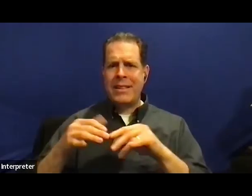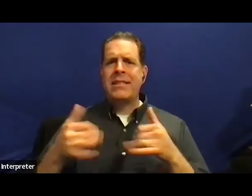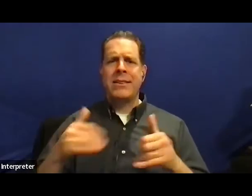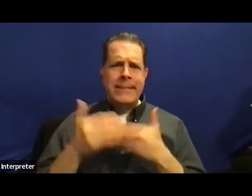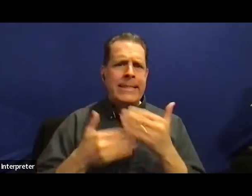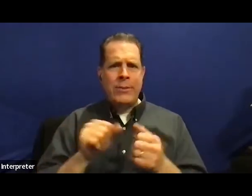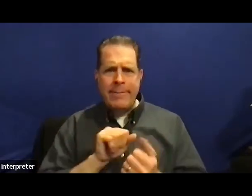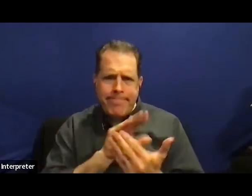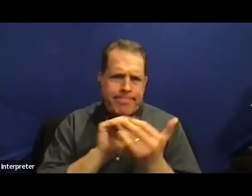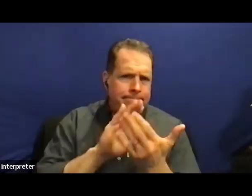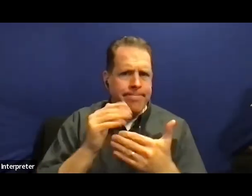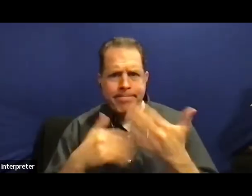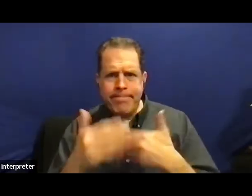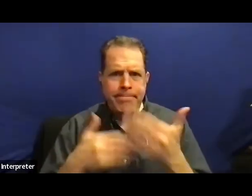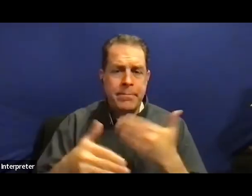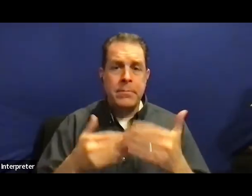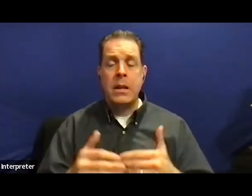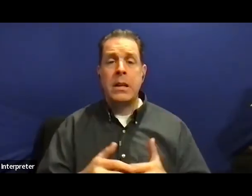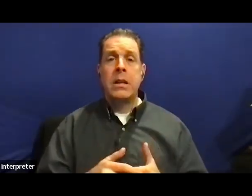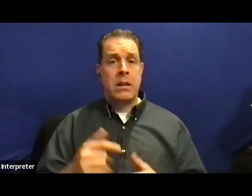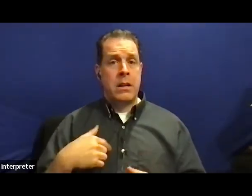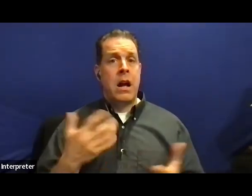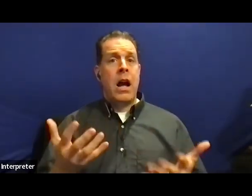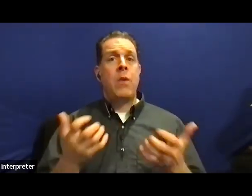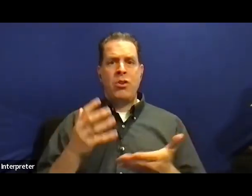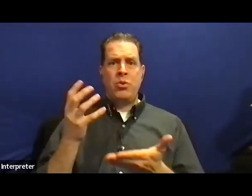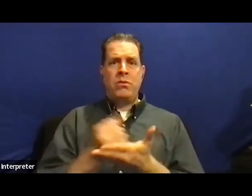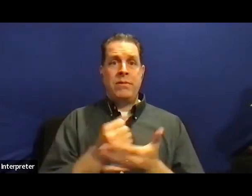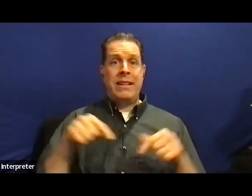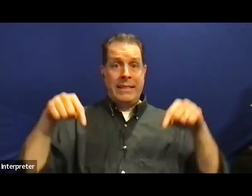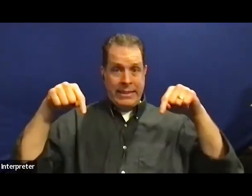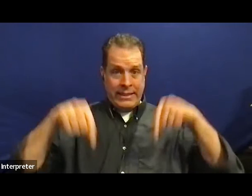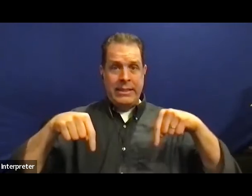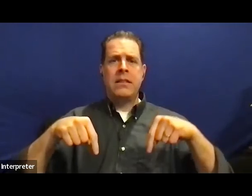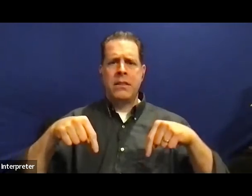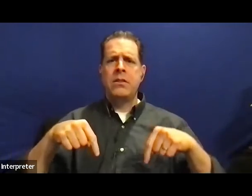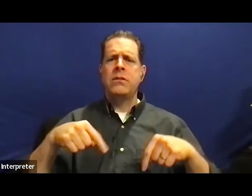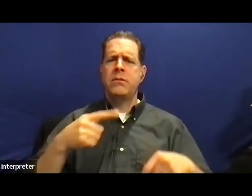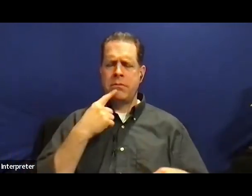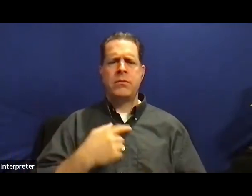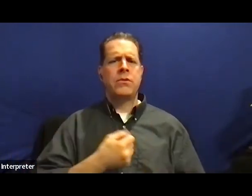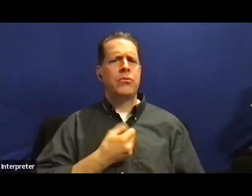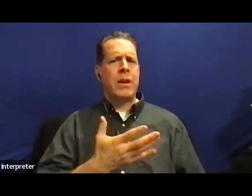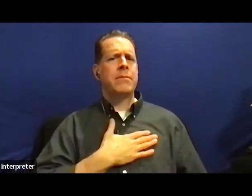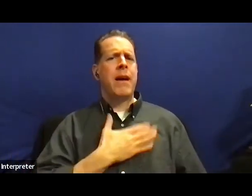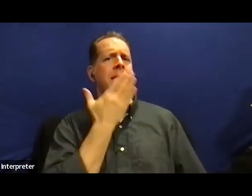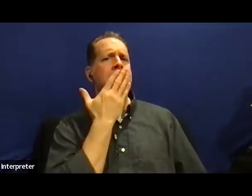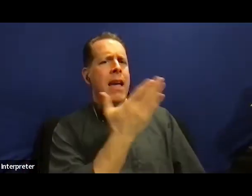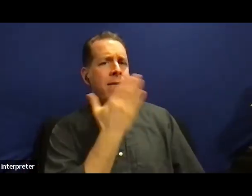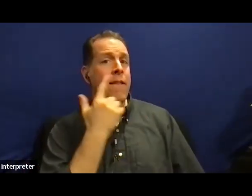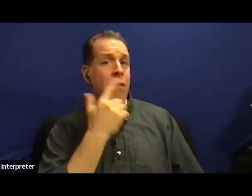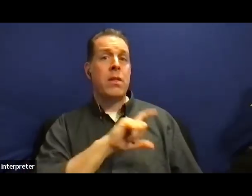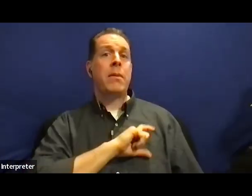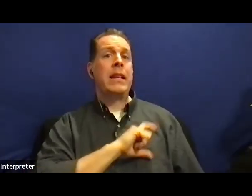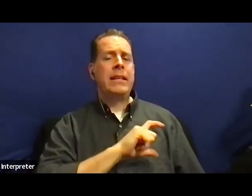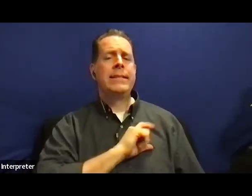address this issue. And I would like to take this time to express my sincerest gratitude to our police